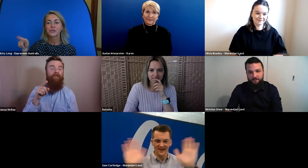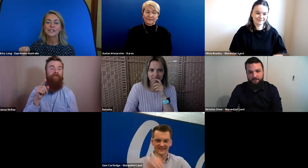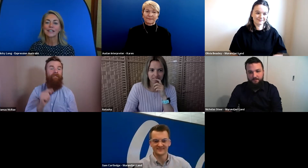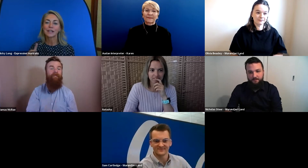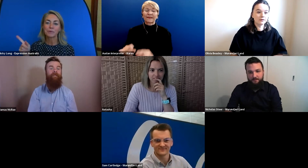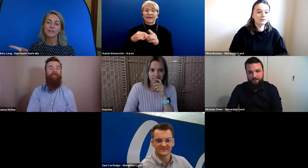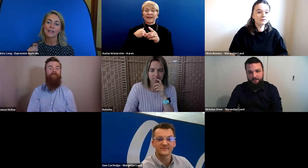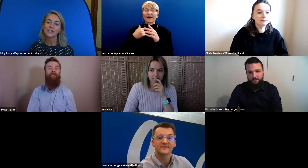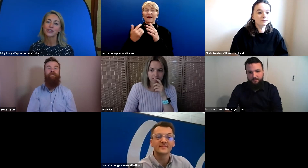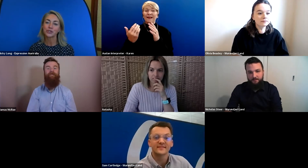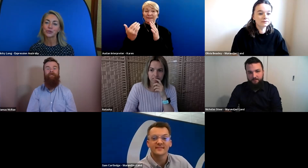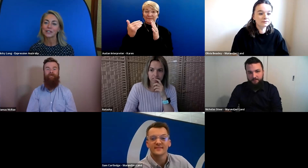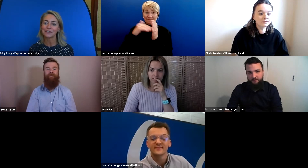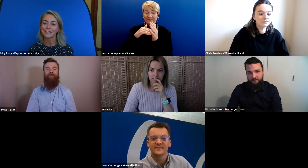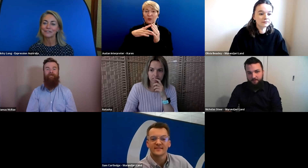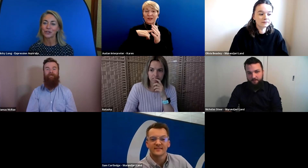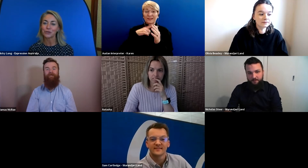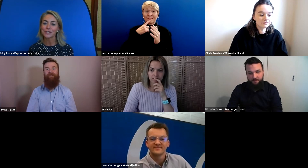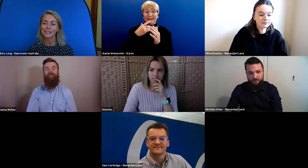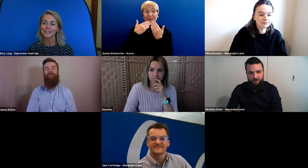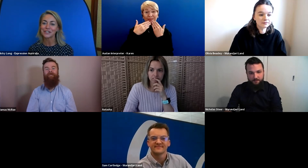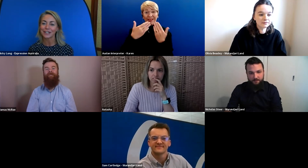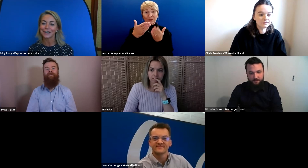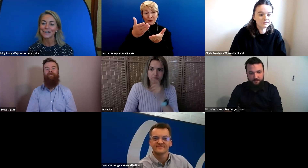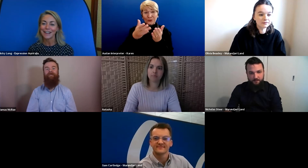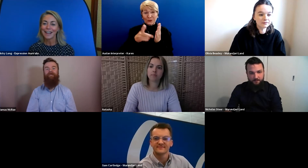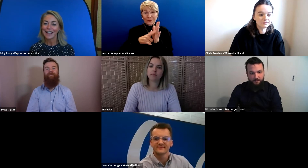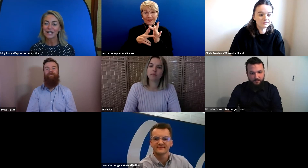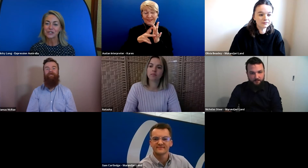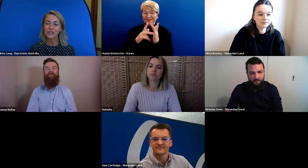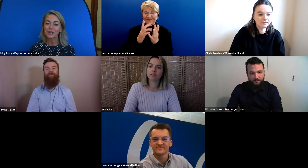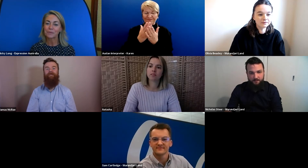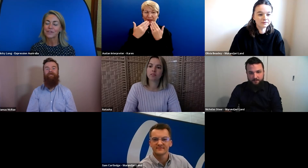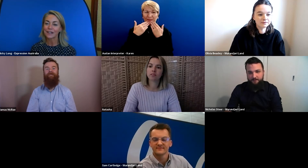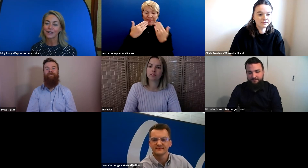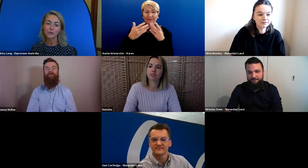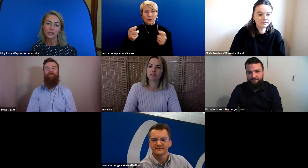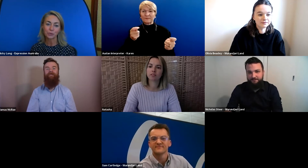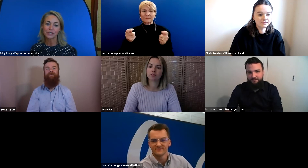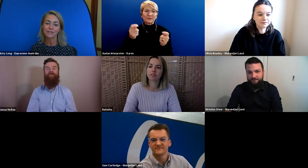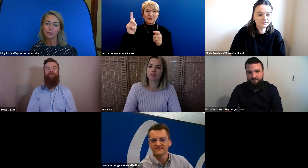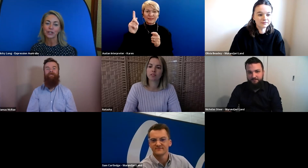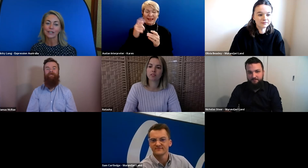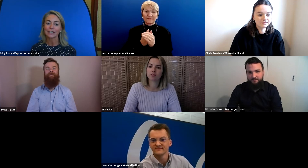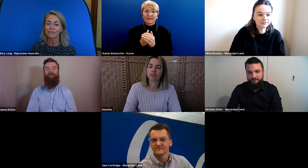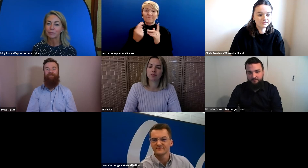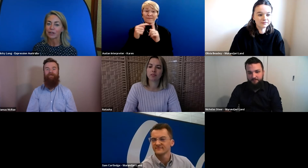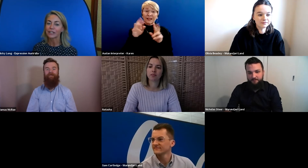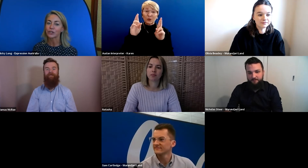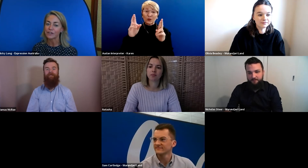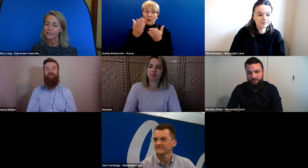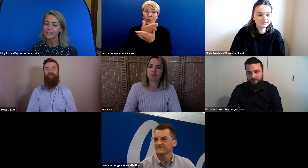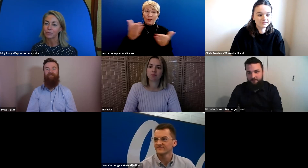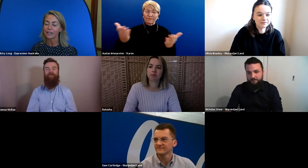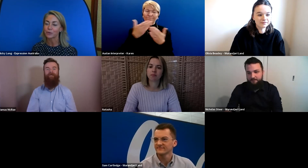I just want to say a big thanks to you, Livy, for hosting today, and that I also wish everybody a lovely